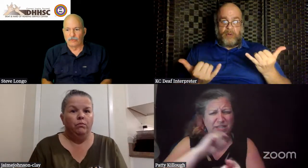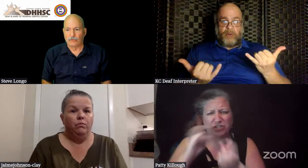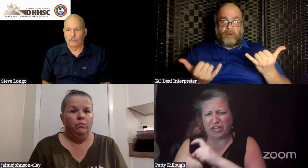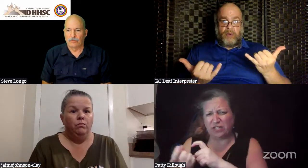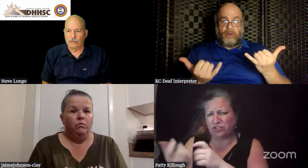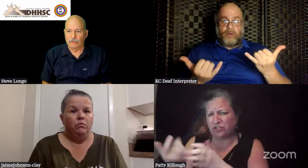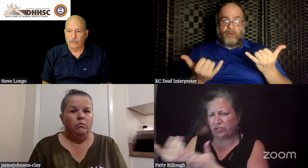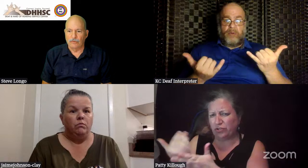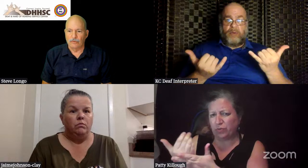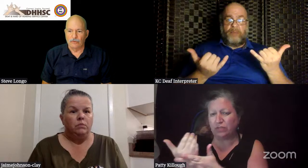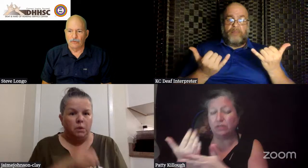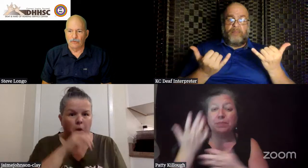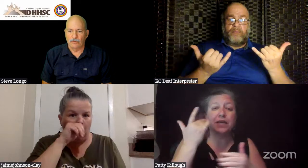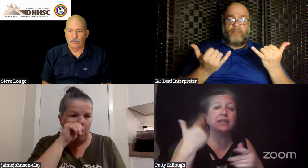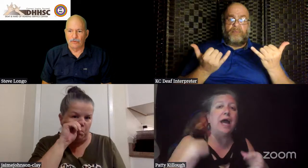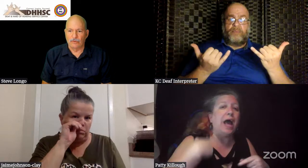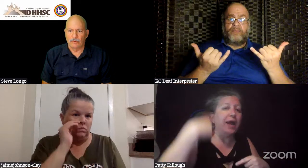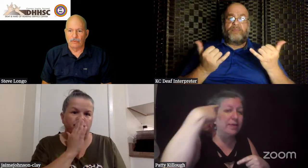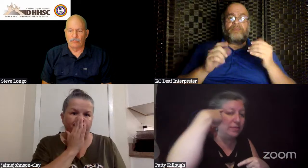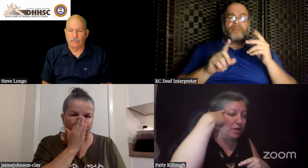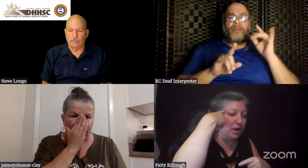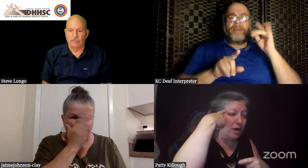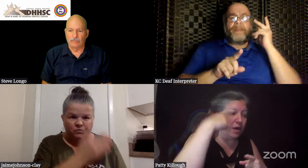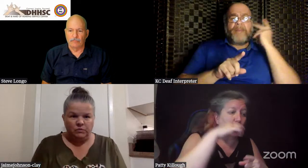Okay, so